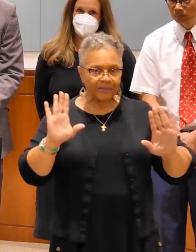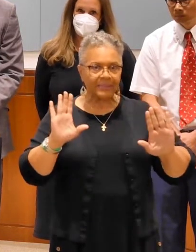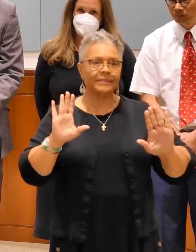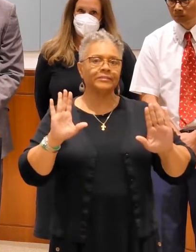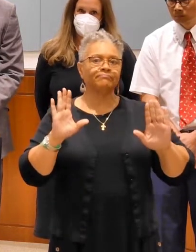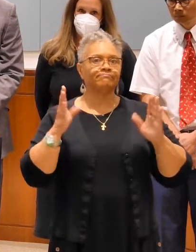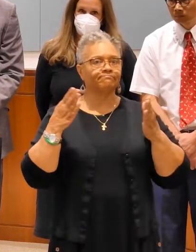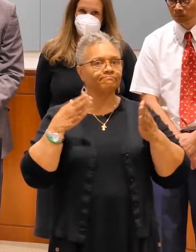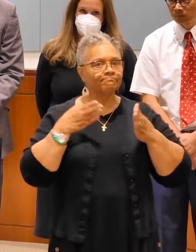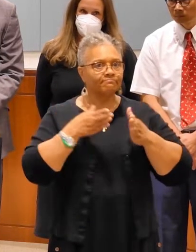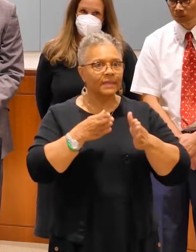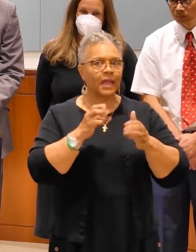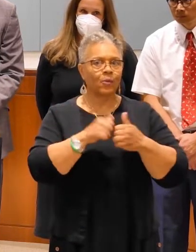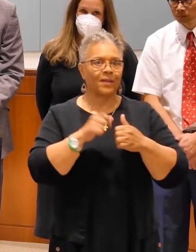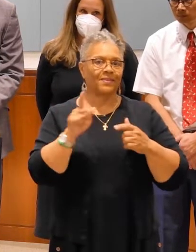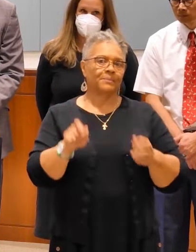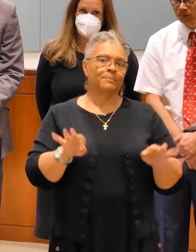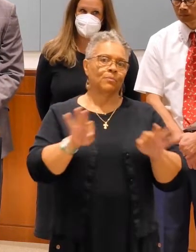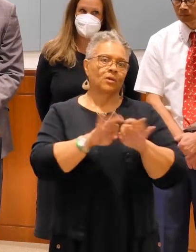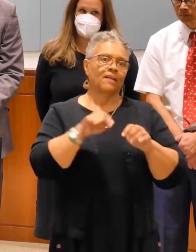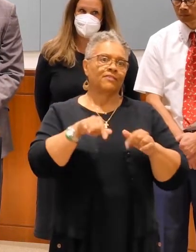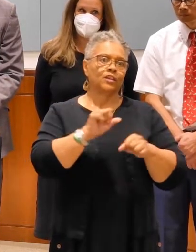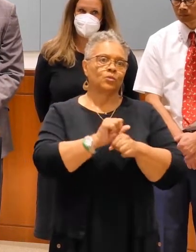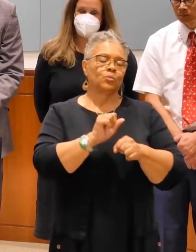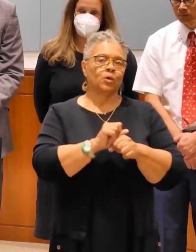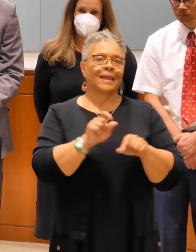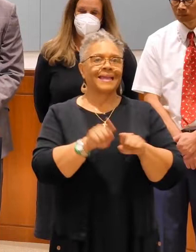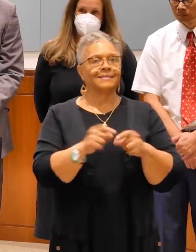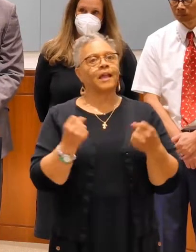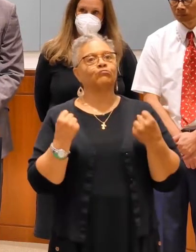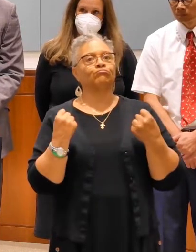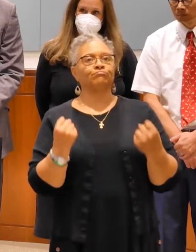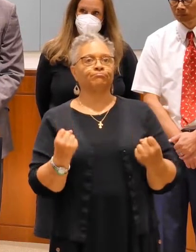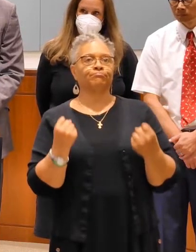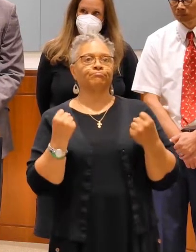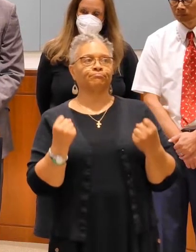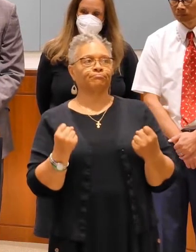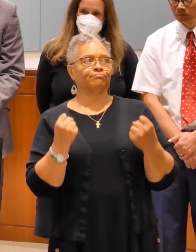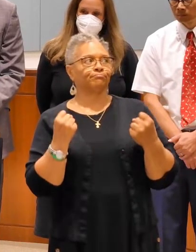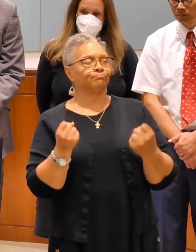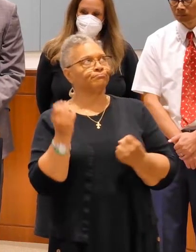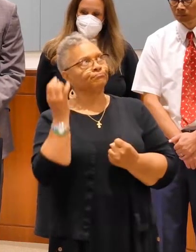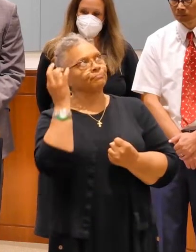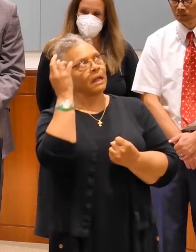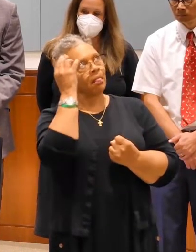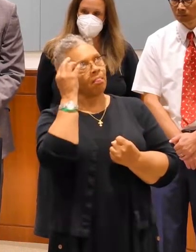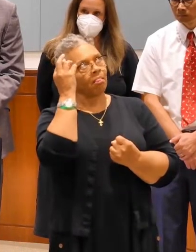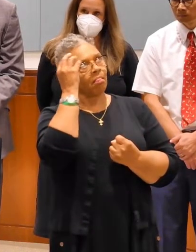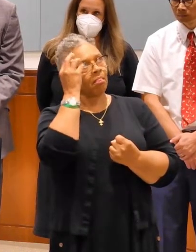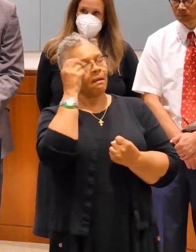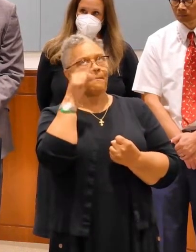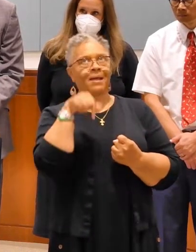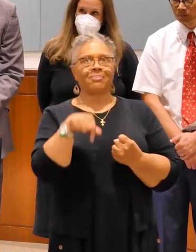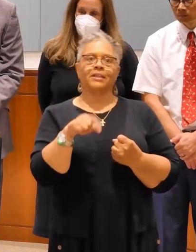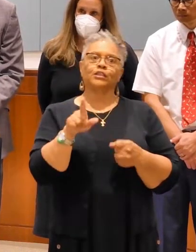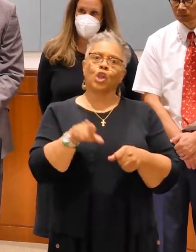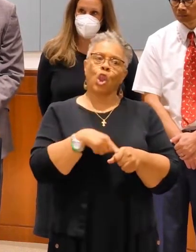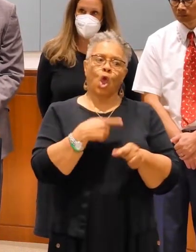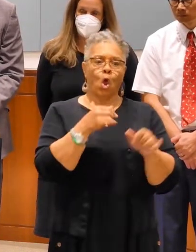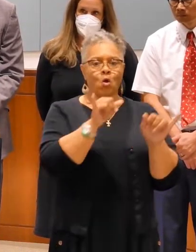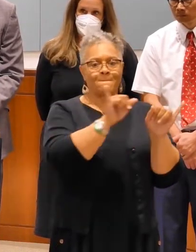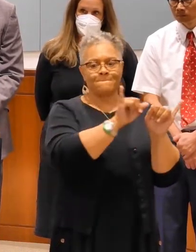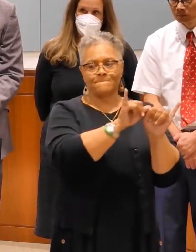event. And as I drove to work today, I thought about the poignancy of the words in the event for this long